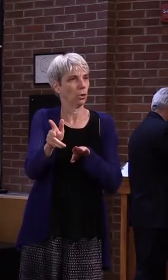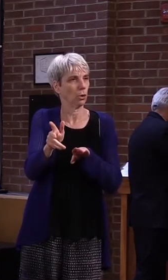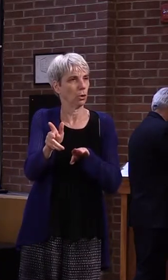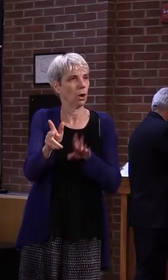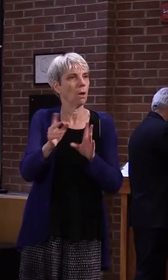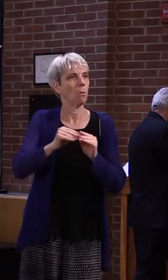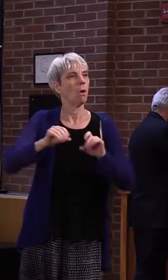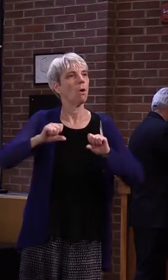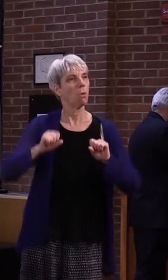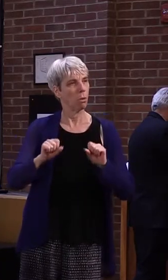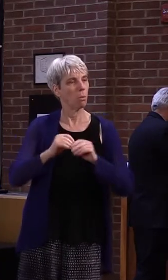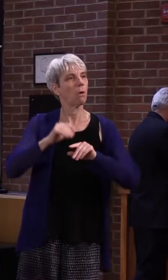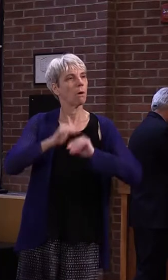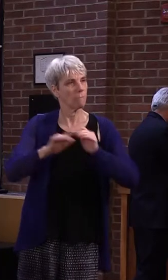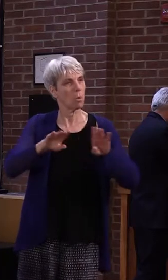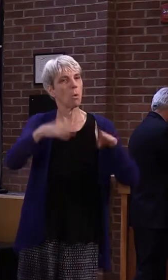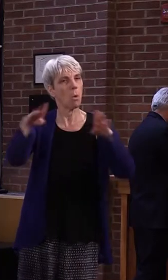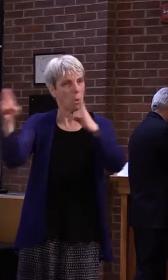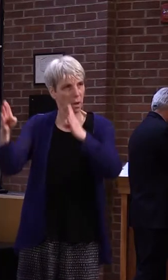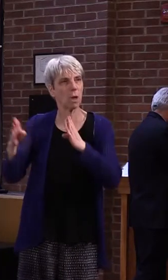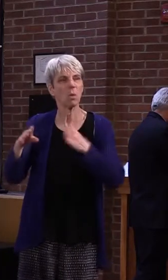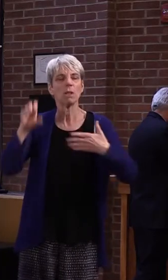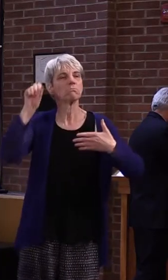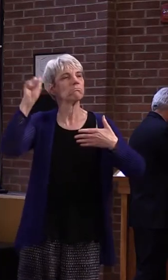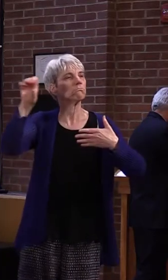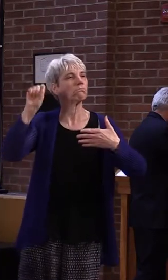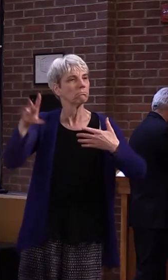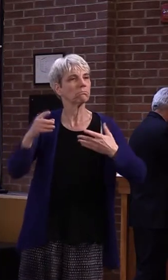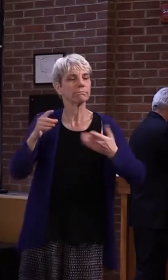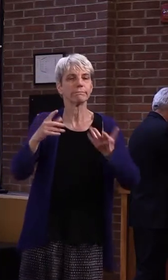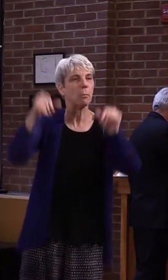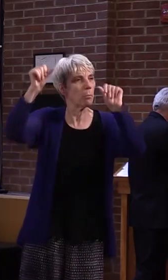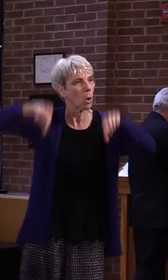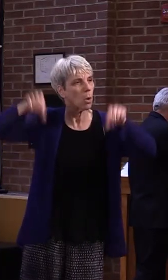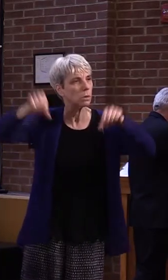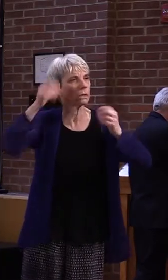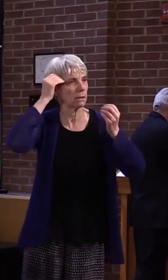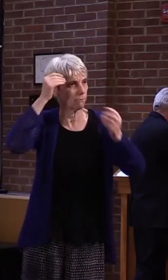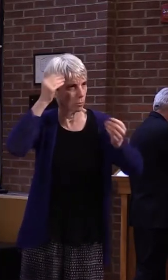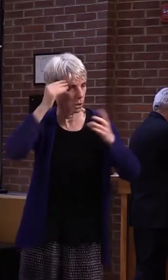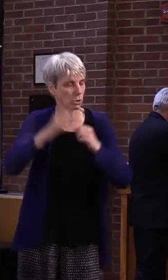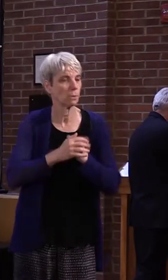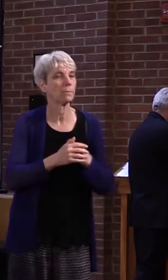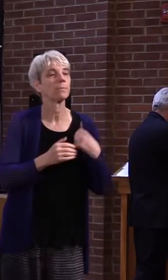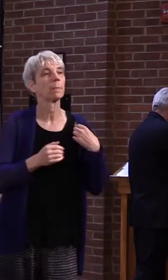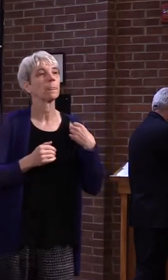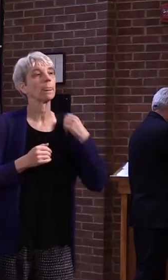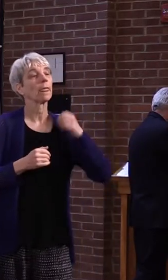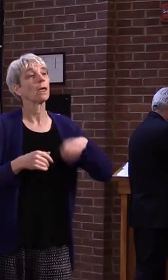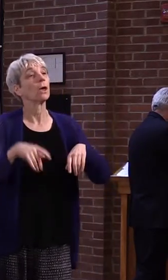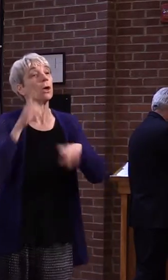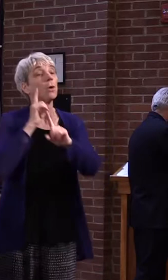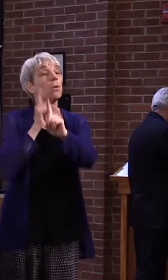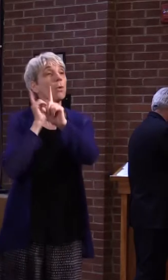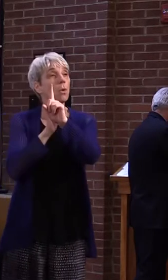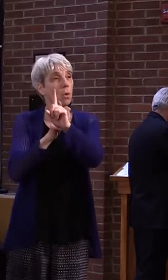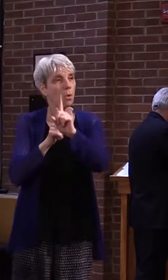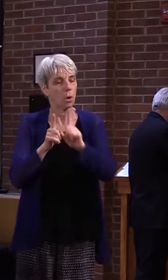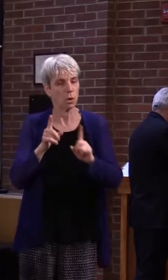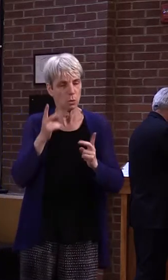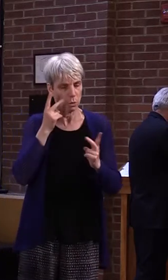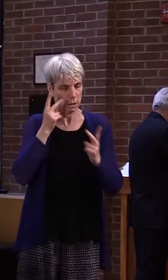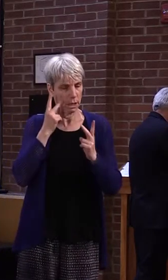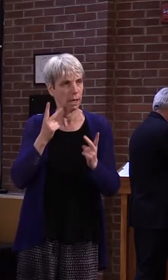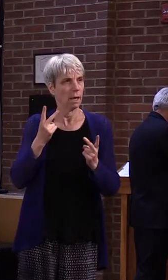positive. The purpose of this data collection would be to monitor patterns of student educational opportunity.